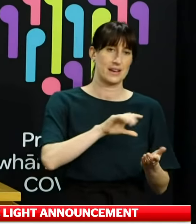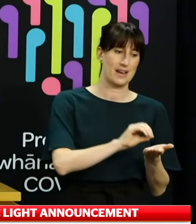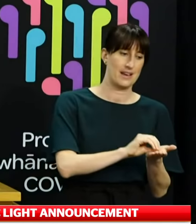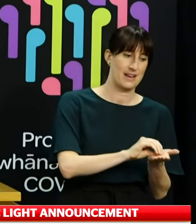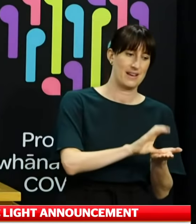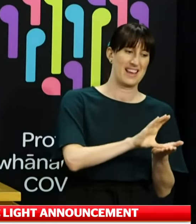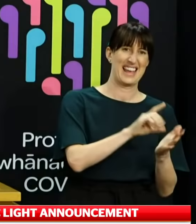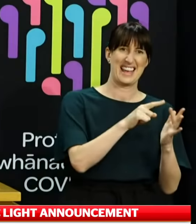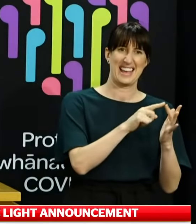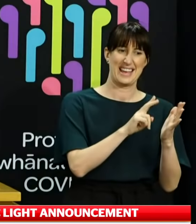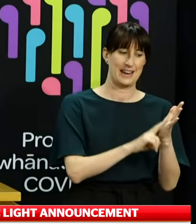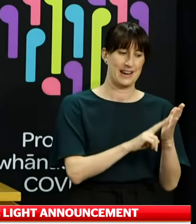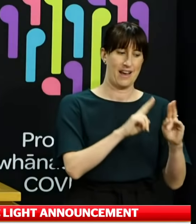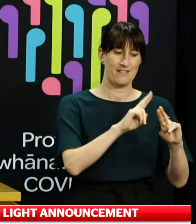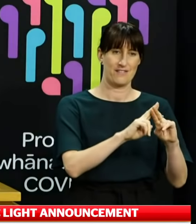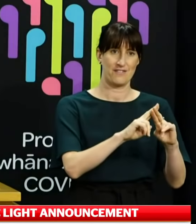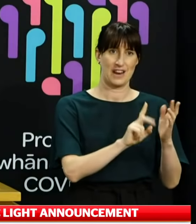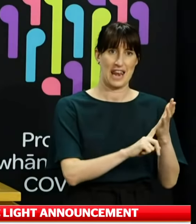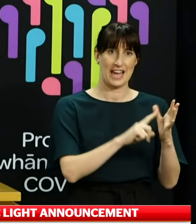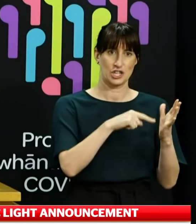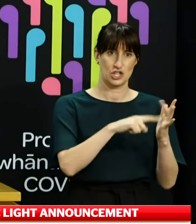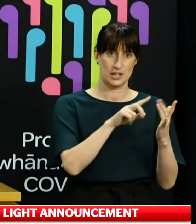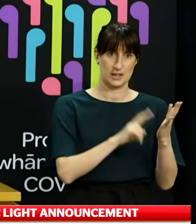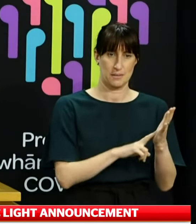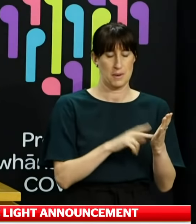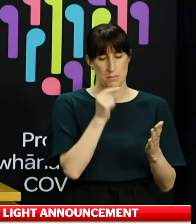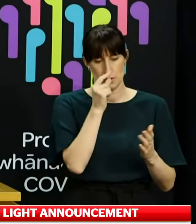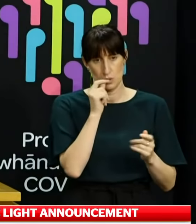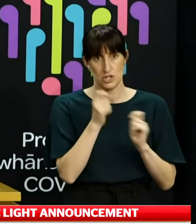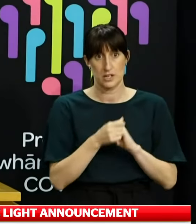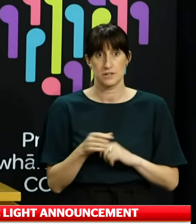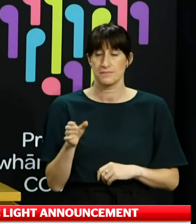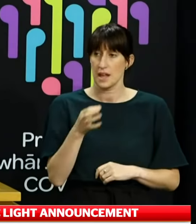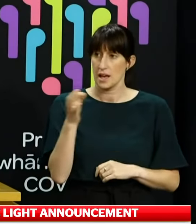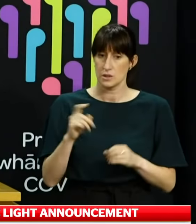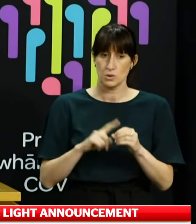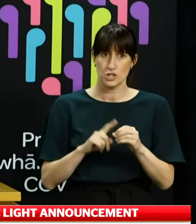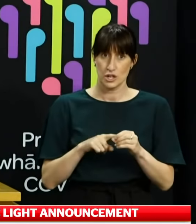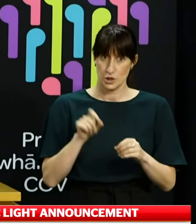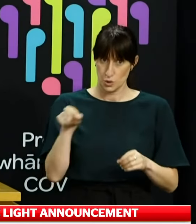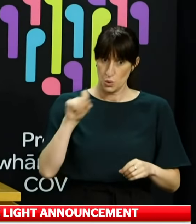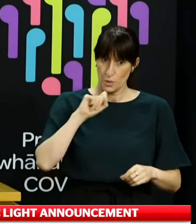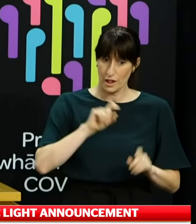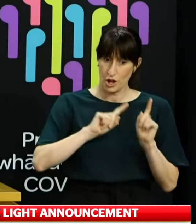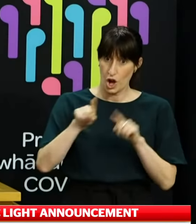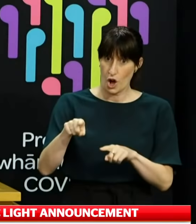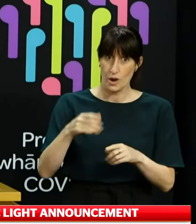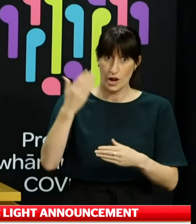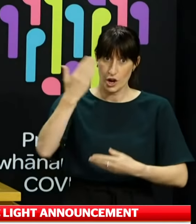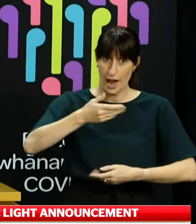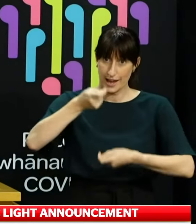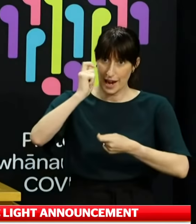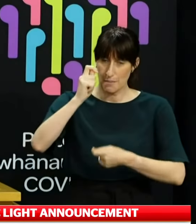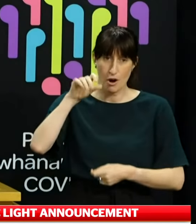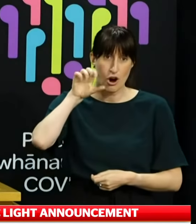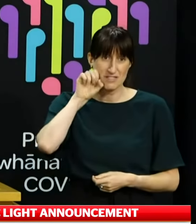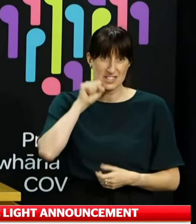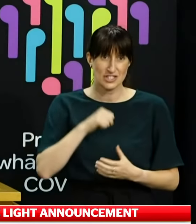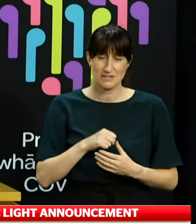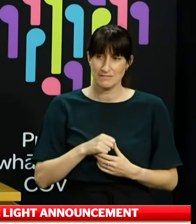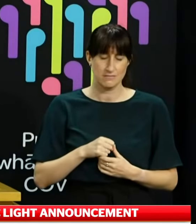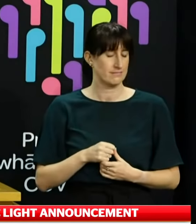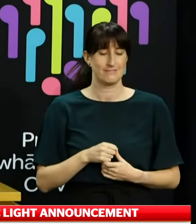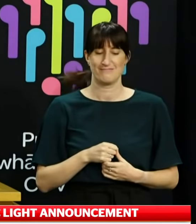that's going to change. Will you hit a nightclub in Orange? Probably not. Why not? I have two young